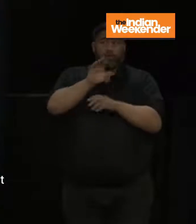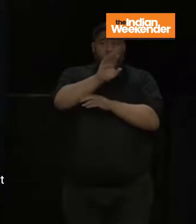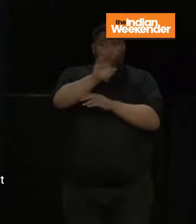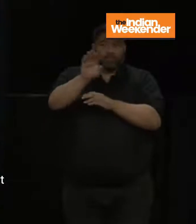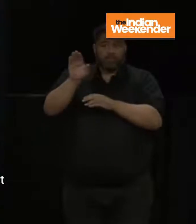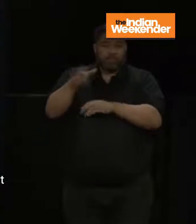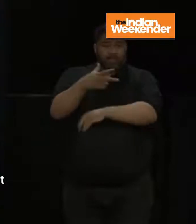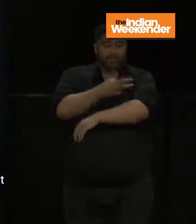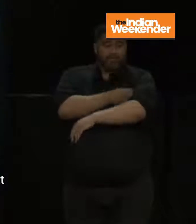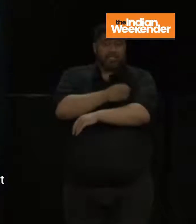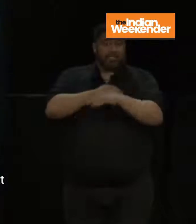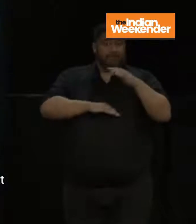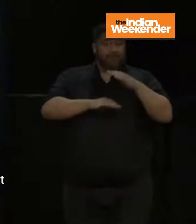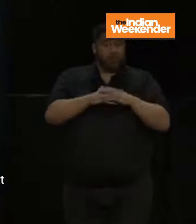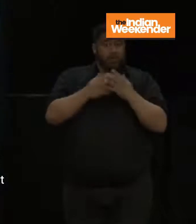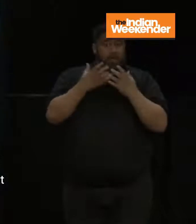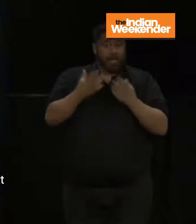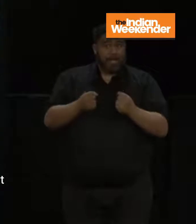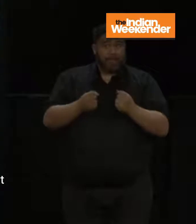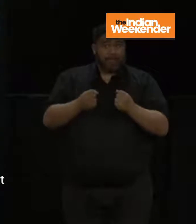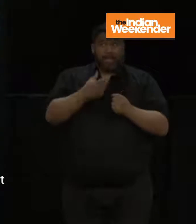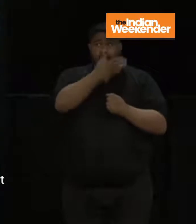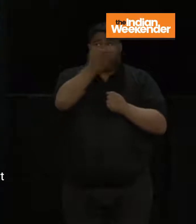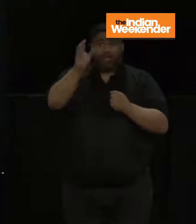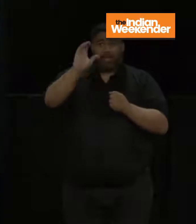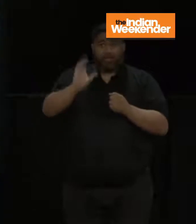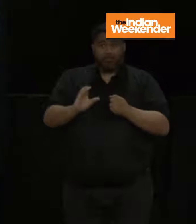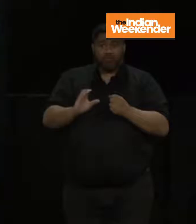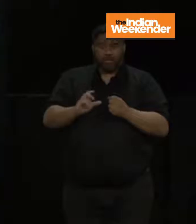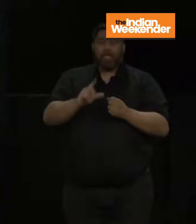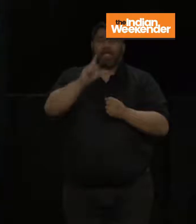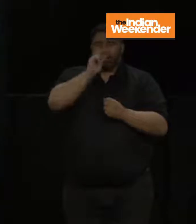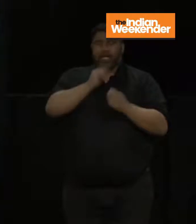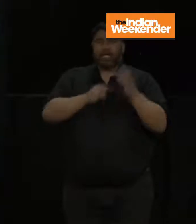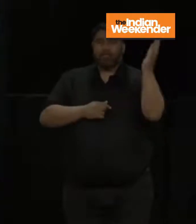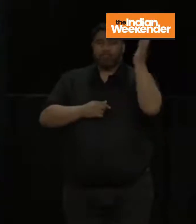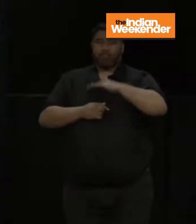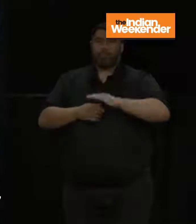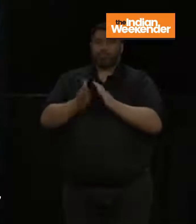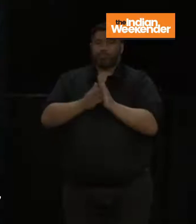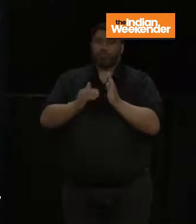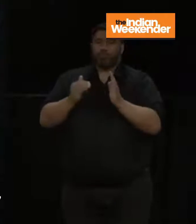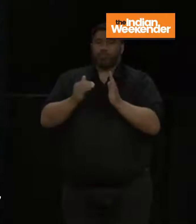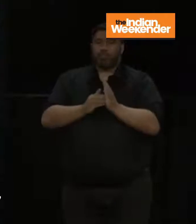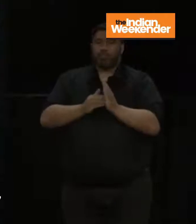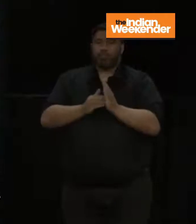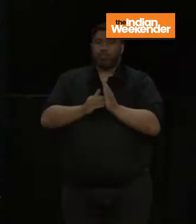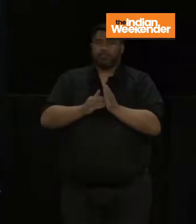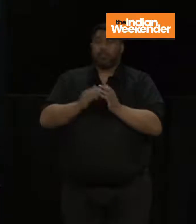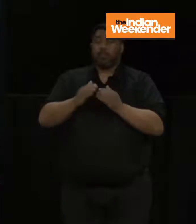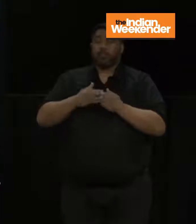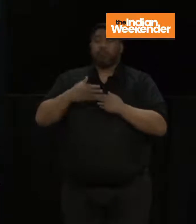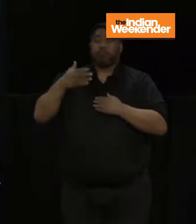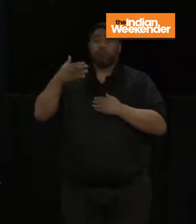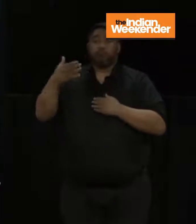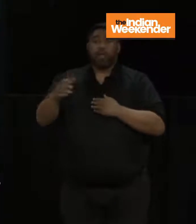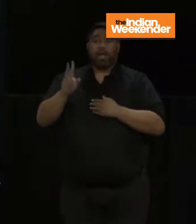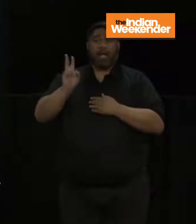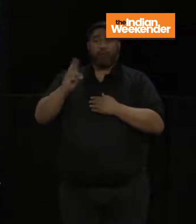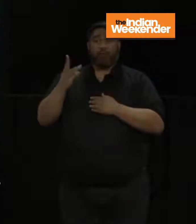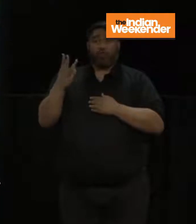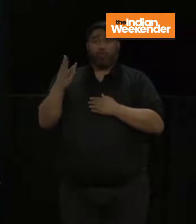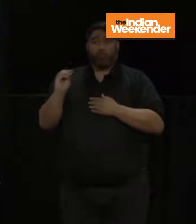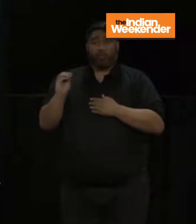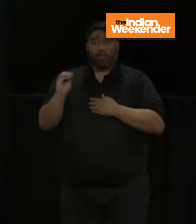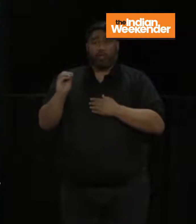can travel to New Zealand from all other countries. And then from the 30th of April onwards, fully vaccinated foreign